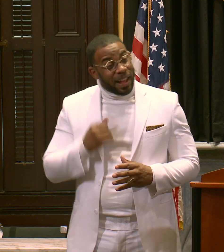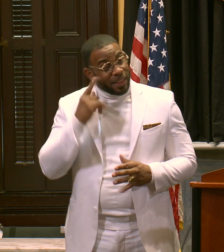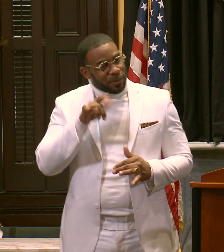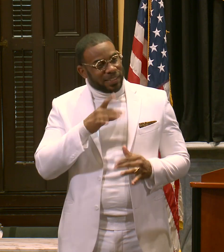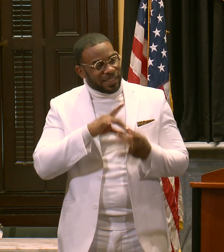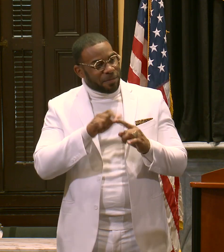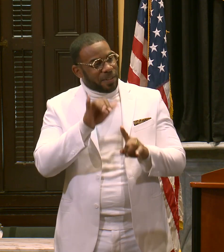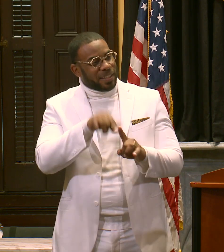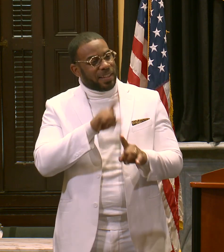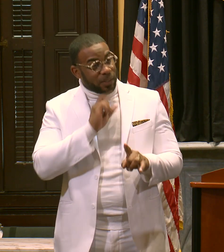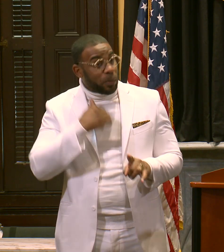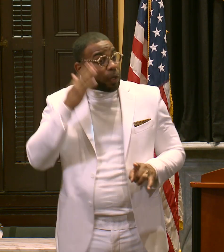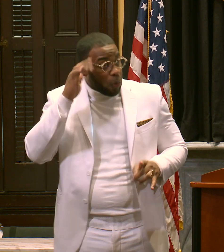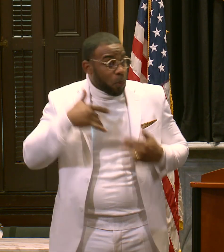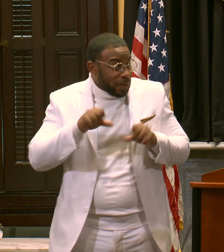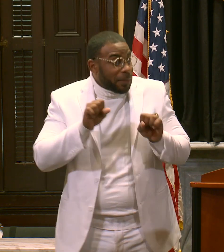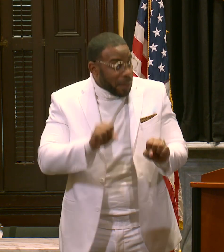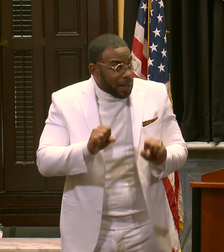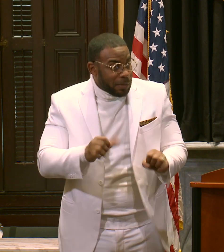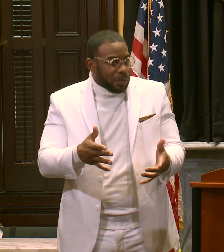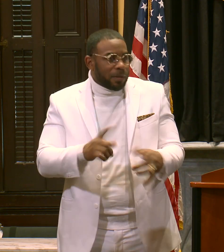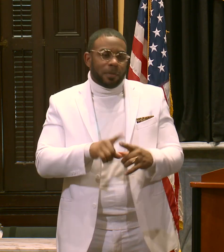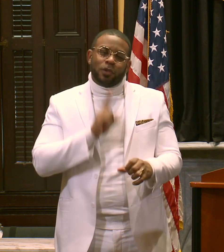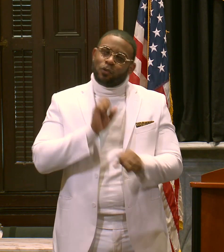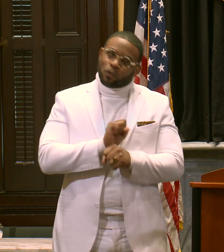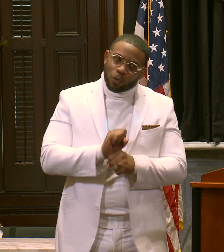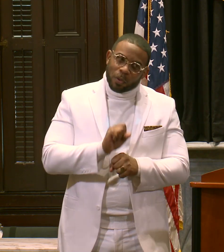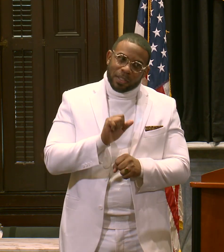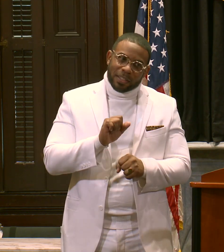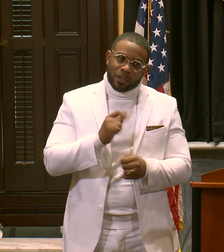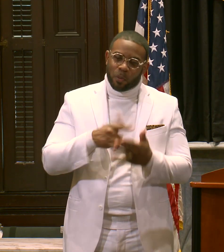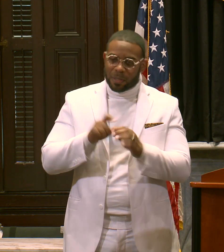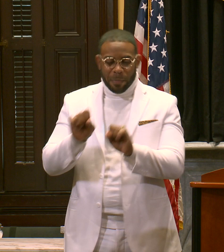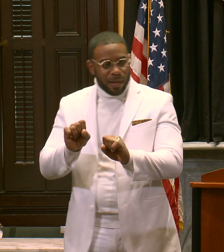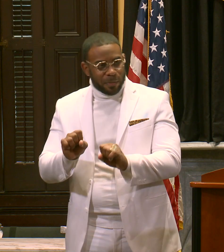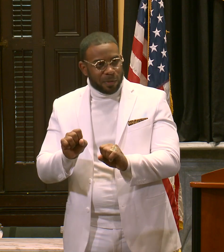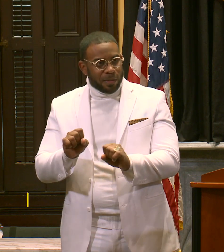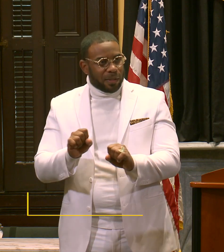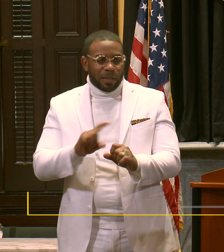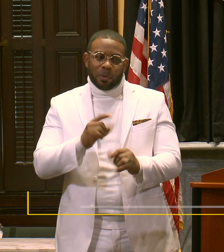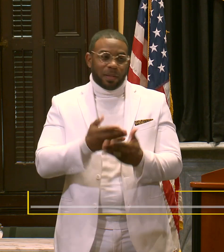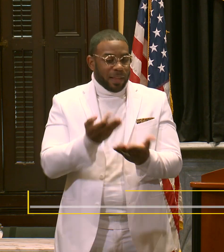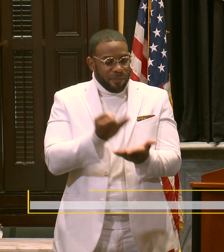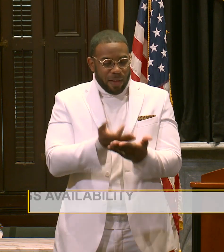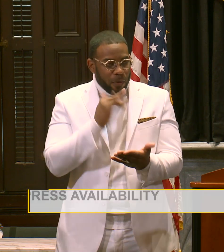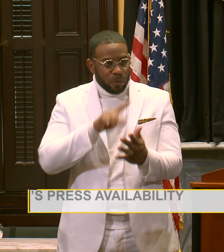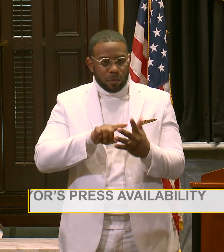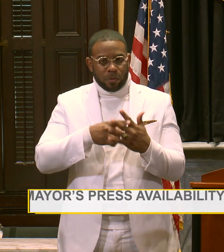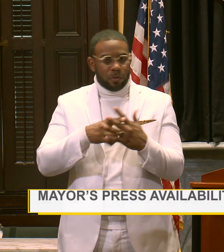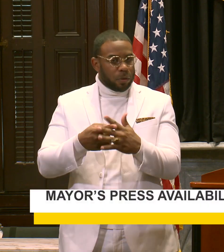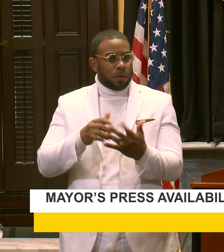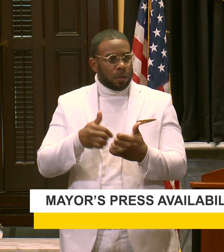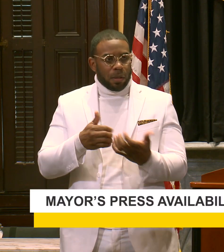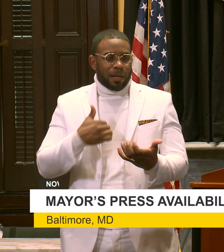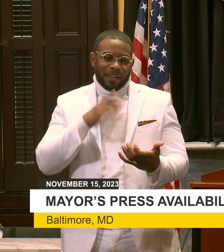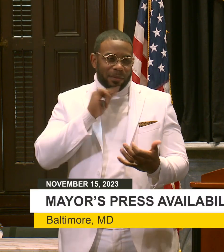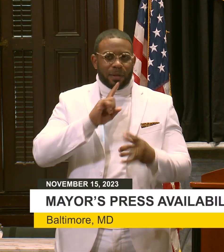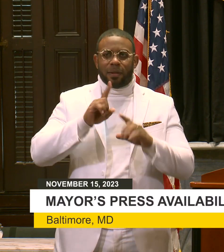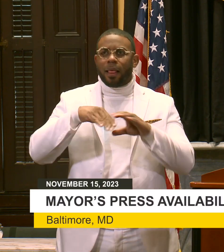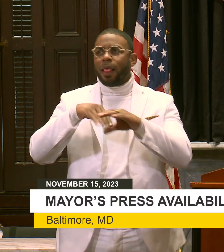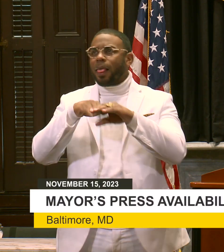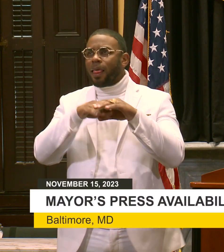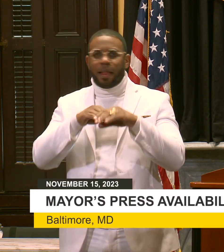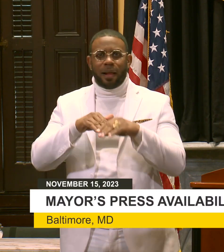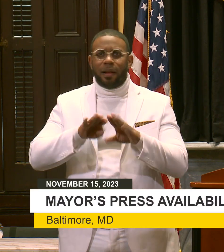should say about that is we know what's possible. What's true is what's possible. And that's the only thing. The facts will come out in cases. You know, I'm not going to talk